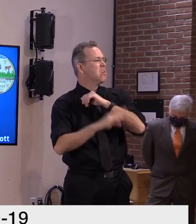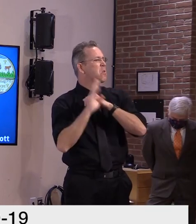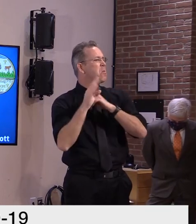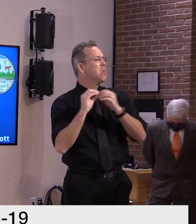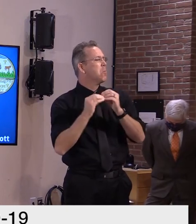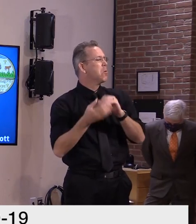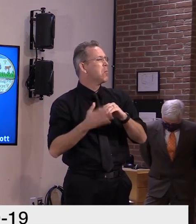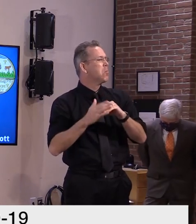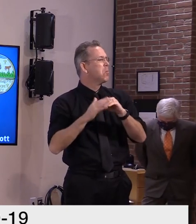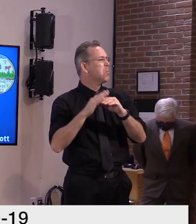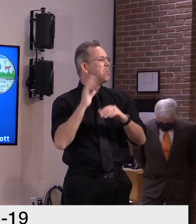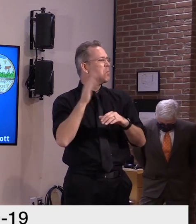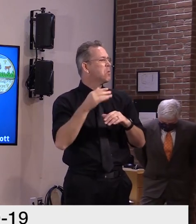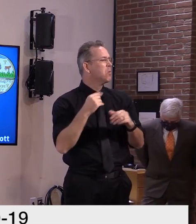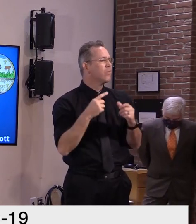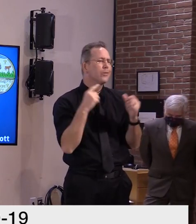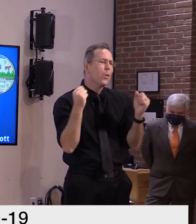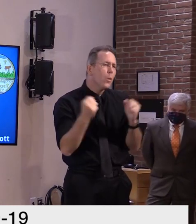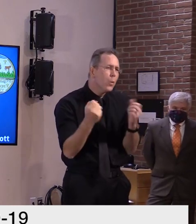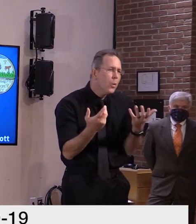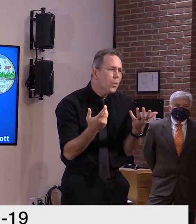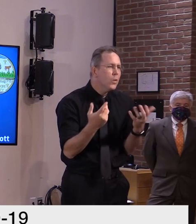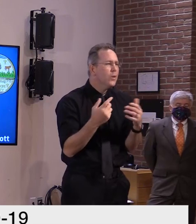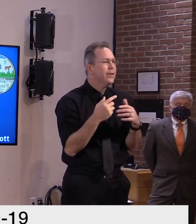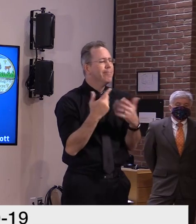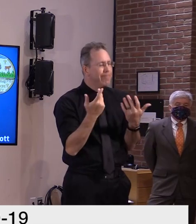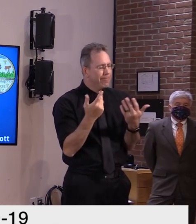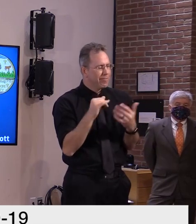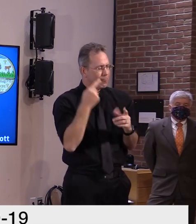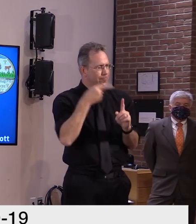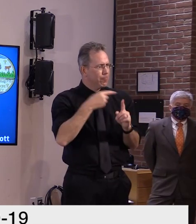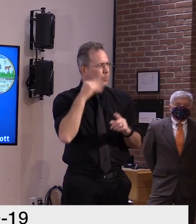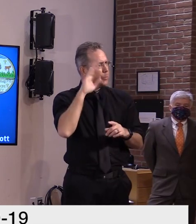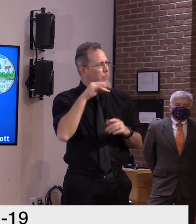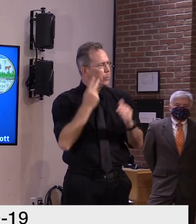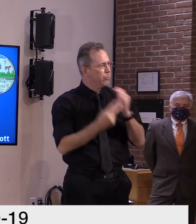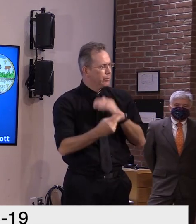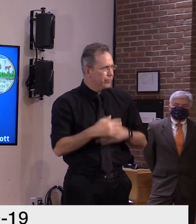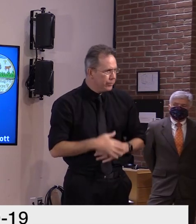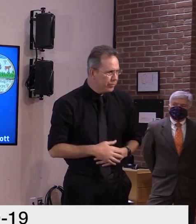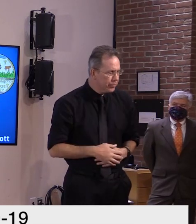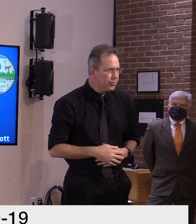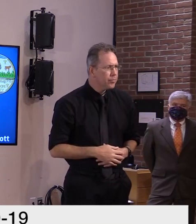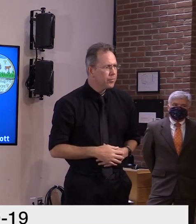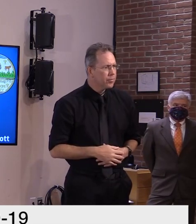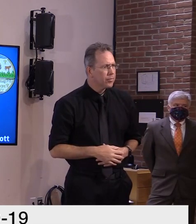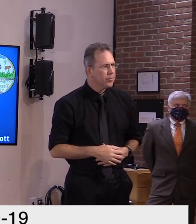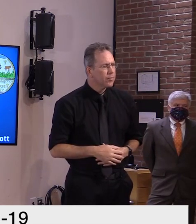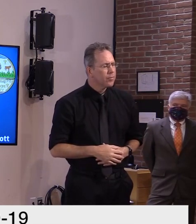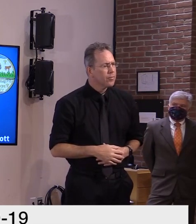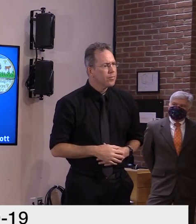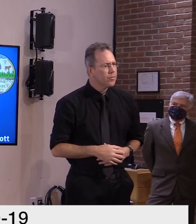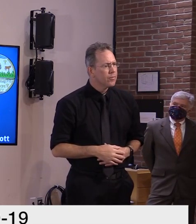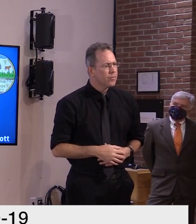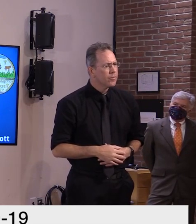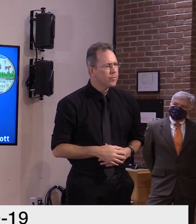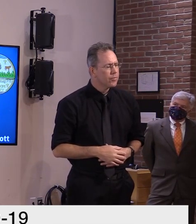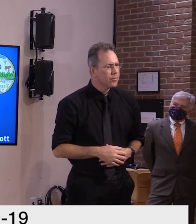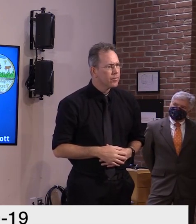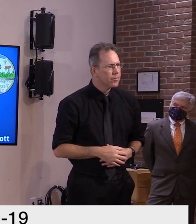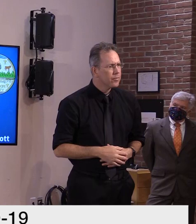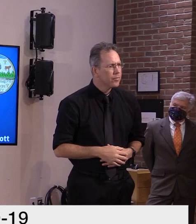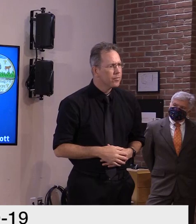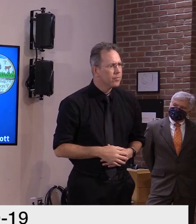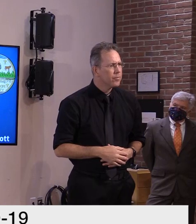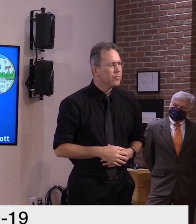winterish weather made itself apparent because of people moving indoors. We do